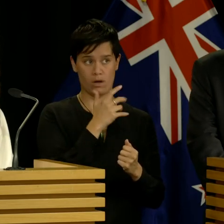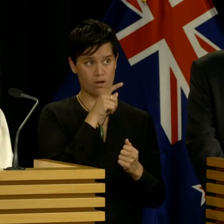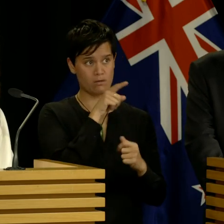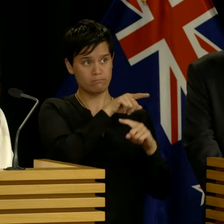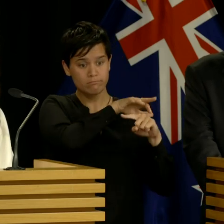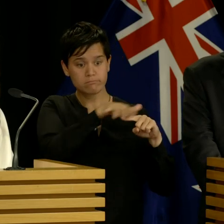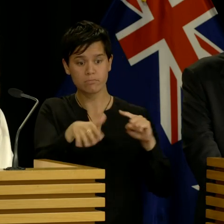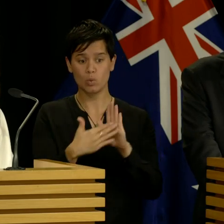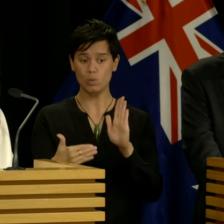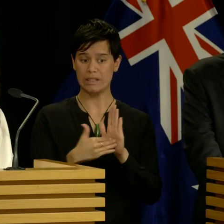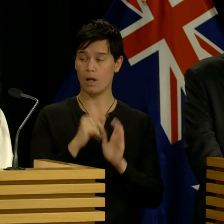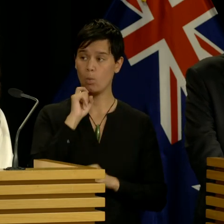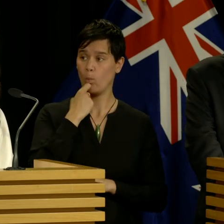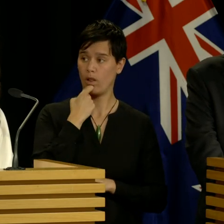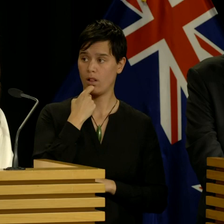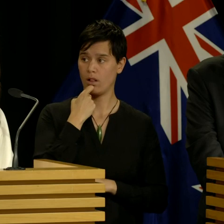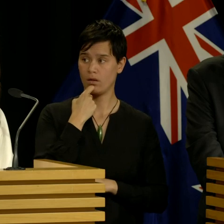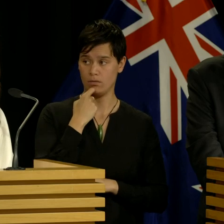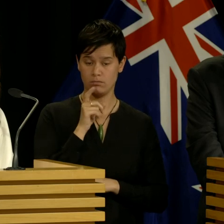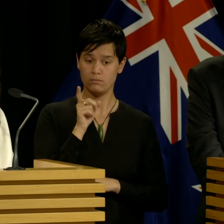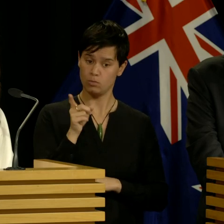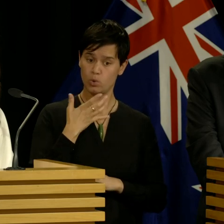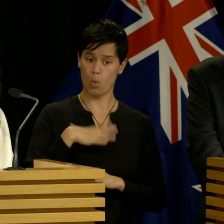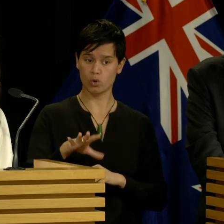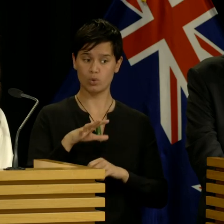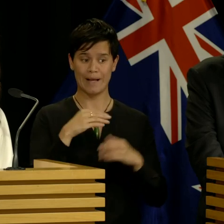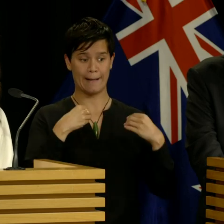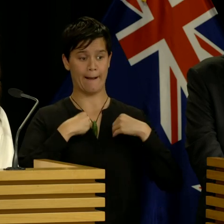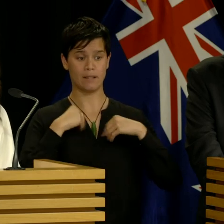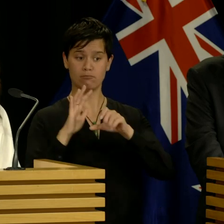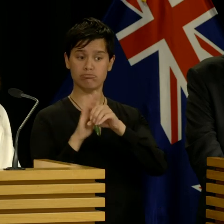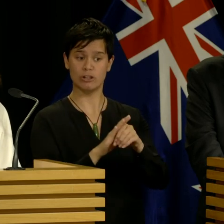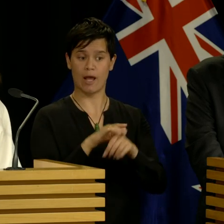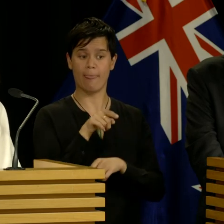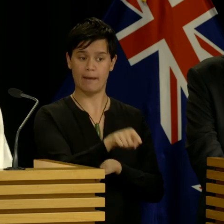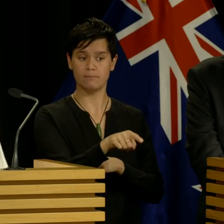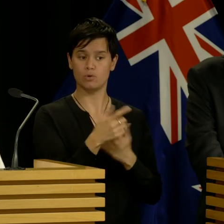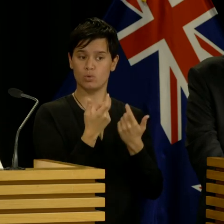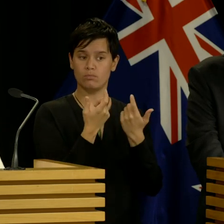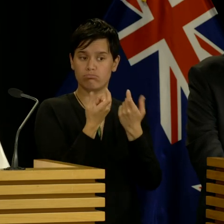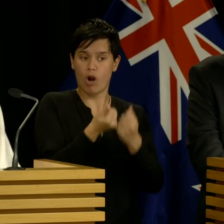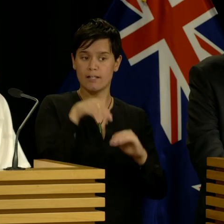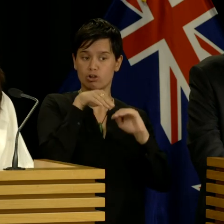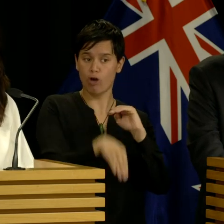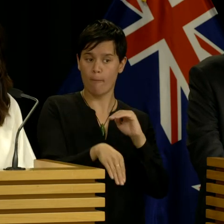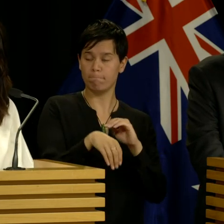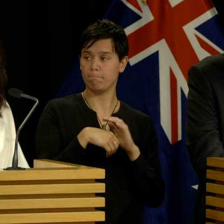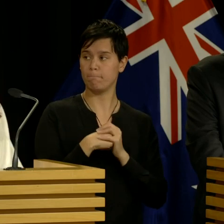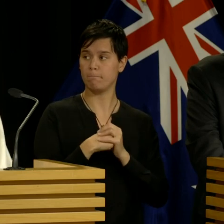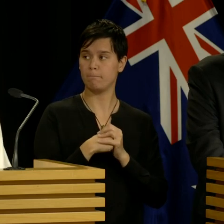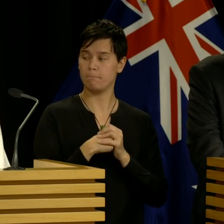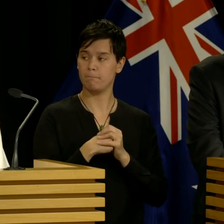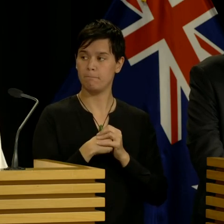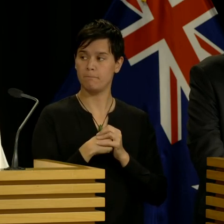New Zealand, and would you be prepared to put any pressure on companies to make that happen? I think you'll see from the work that we're already doing, we're